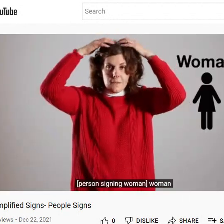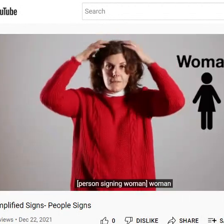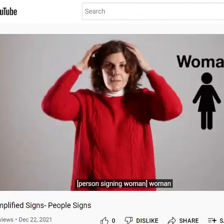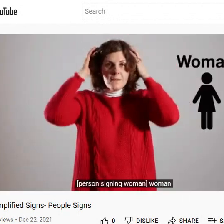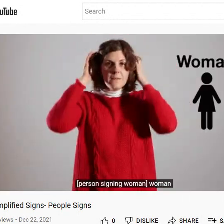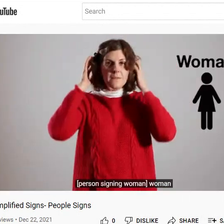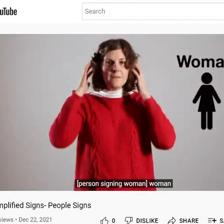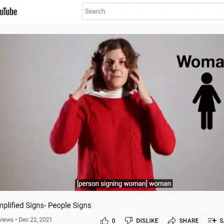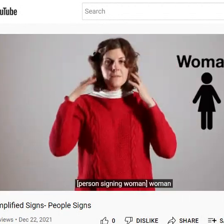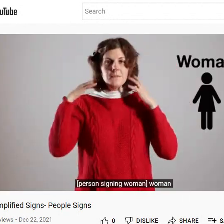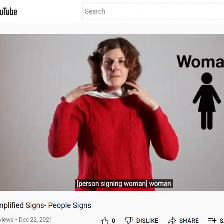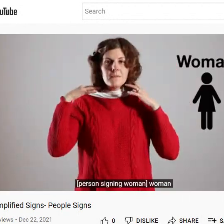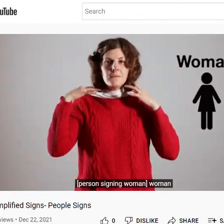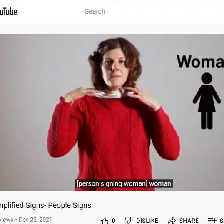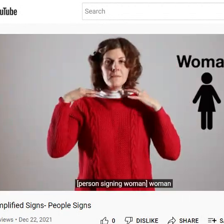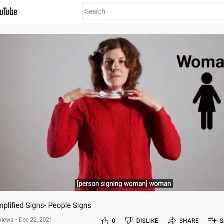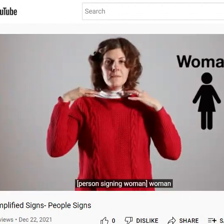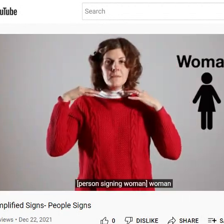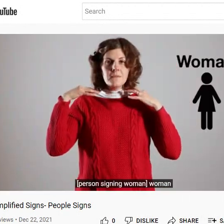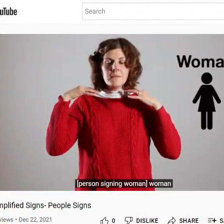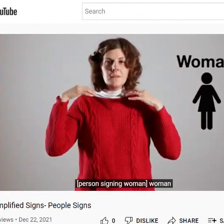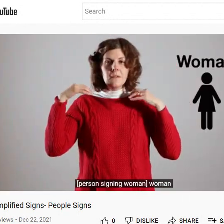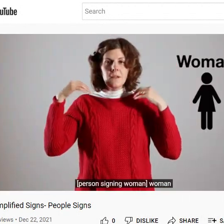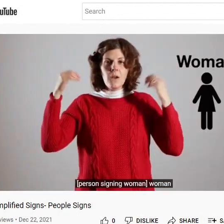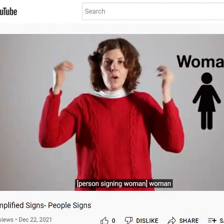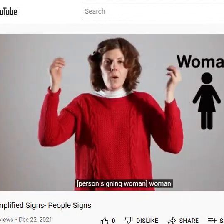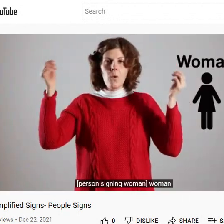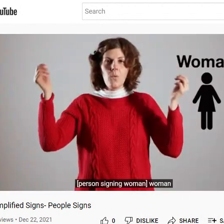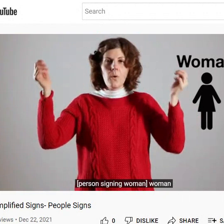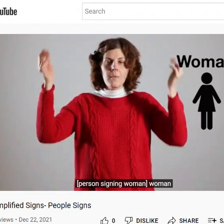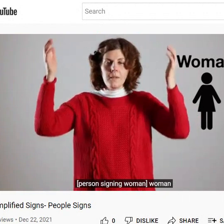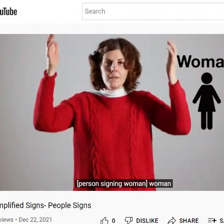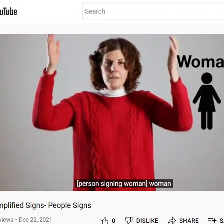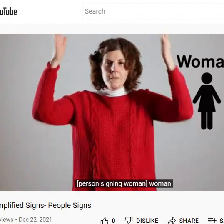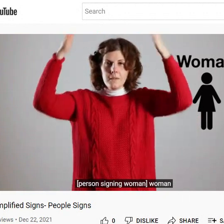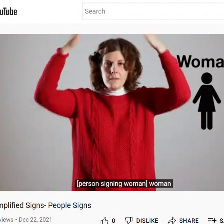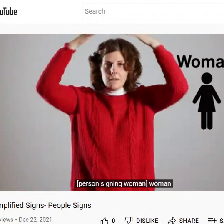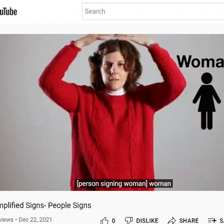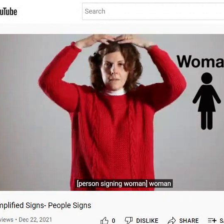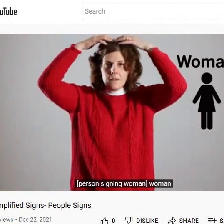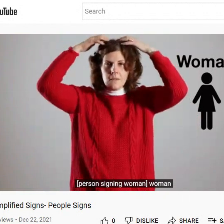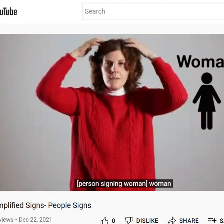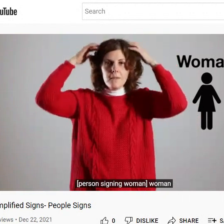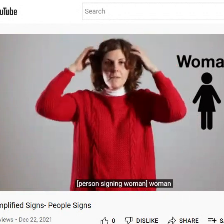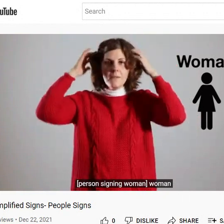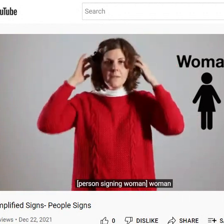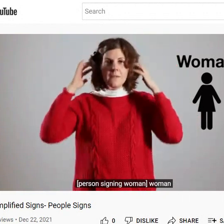Woman. And as you see, the woman has long Woman. hair.